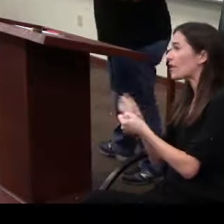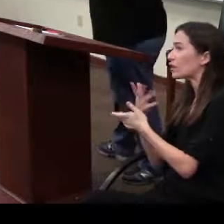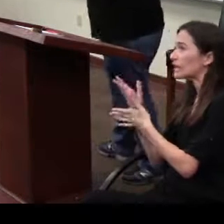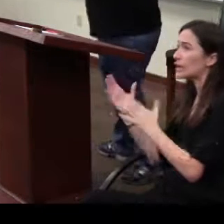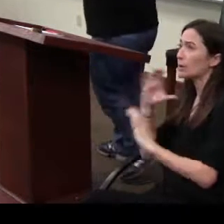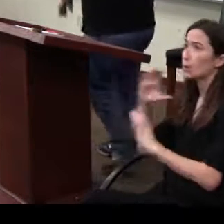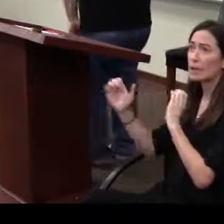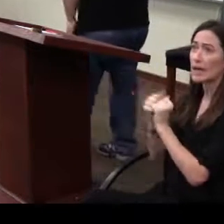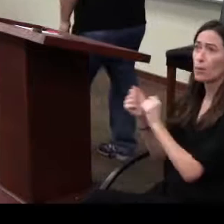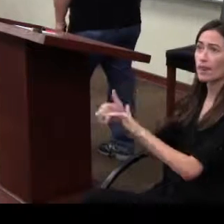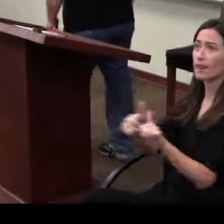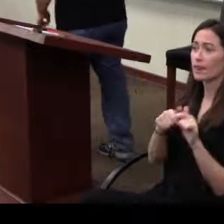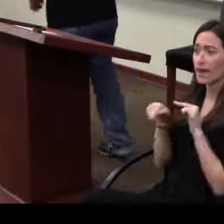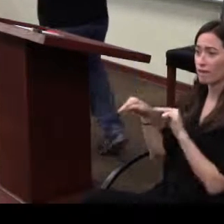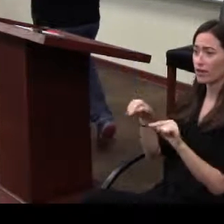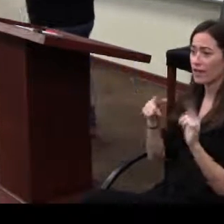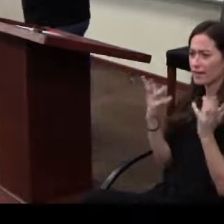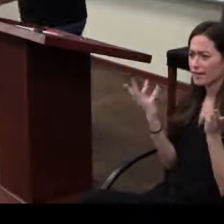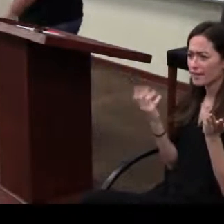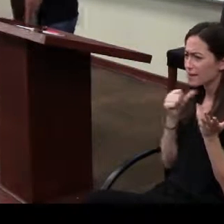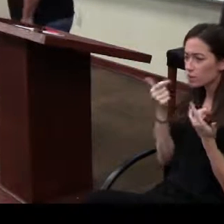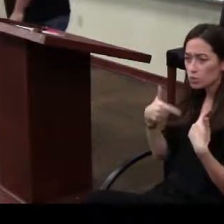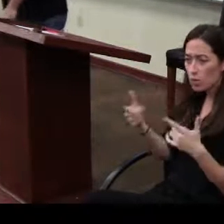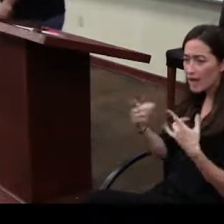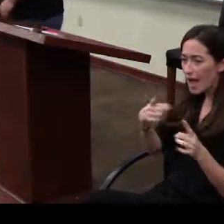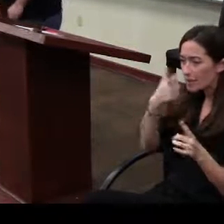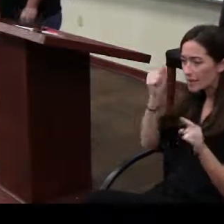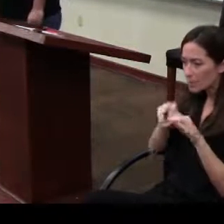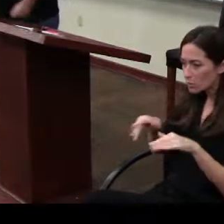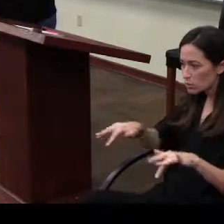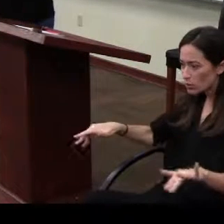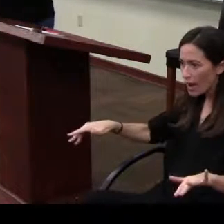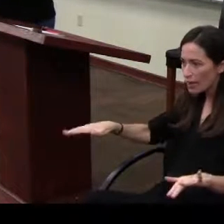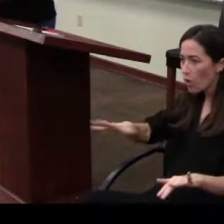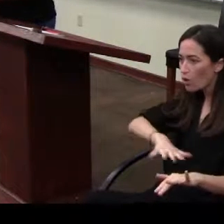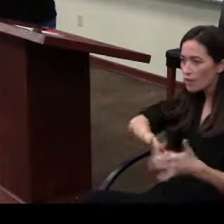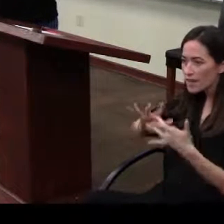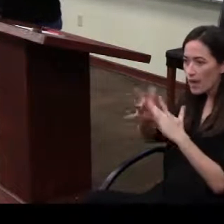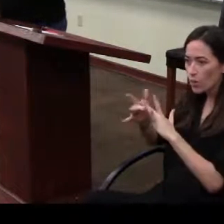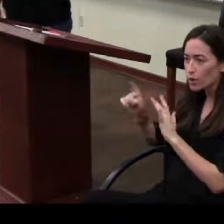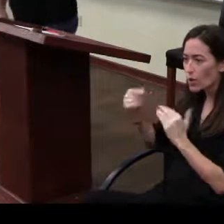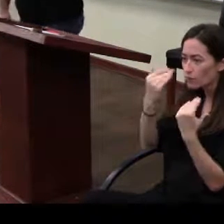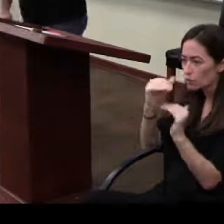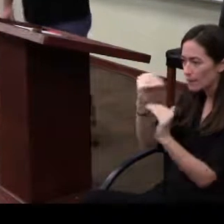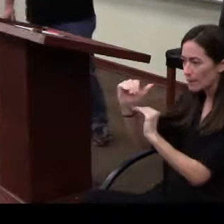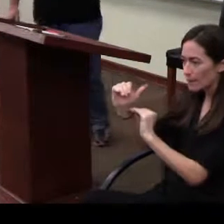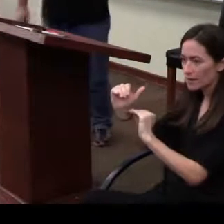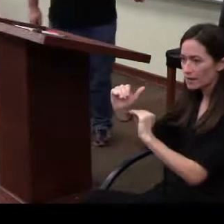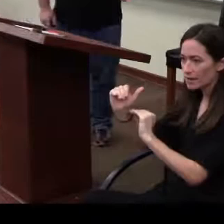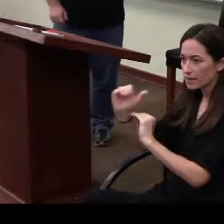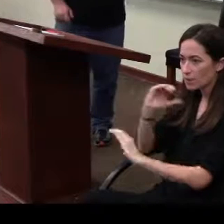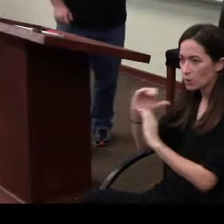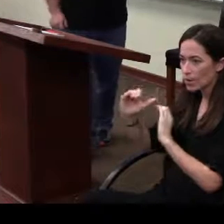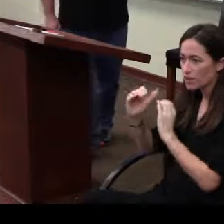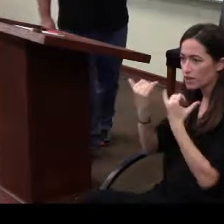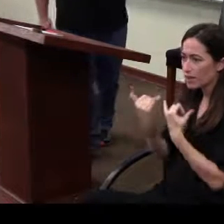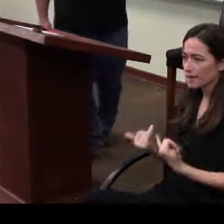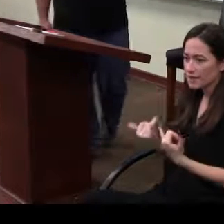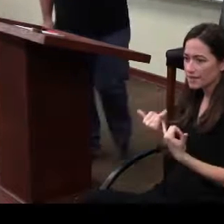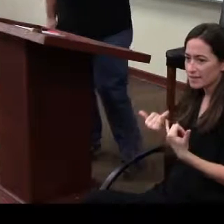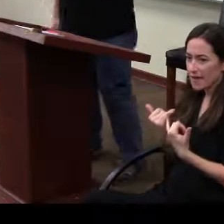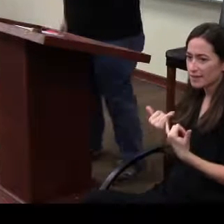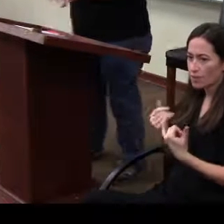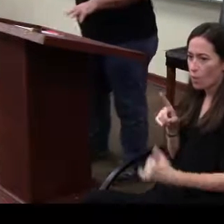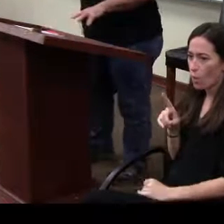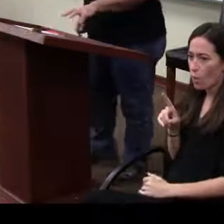talk to everything. Don't let that happen, because this stuff is spreading across the networks, right? Limit that. This is security 101. This isn't like high-end